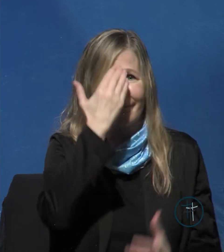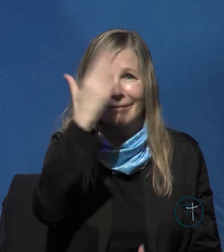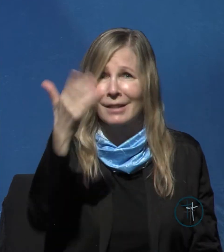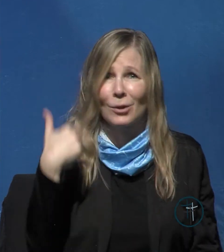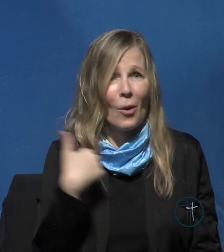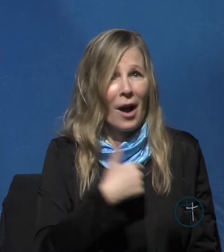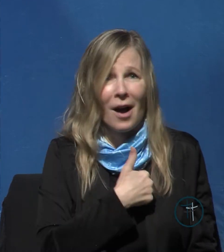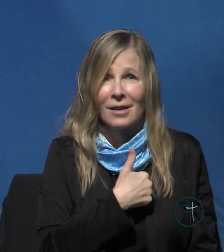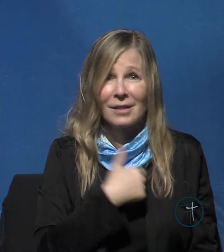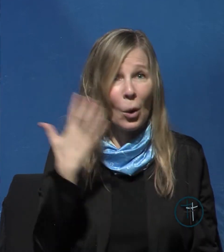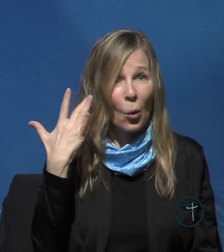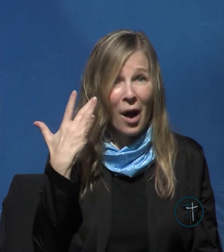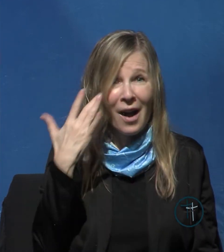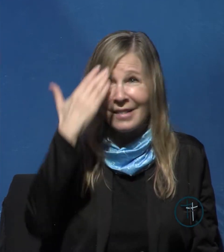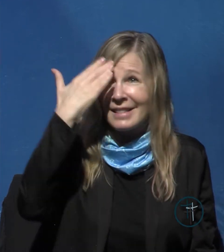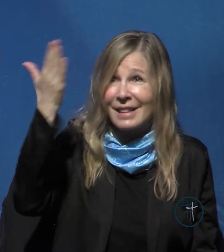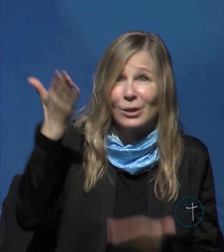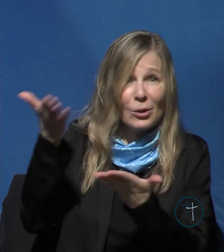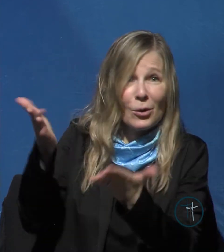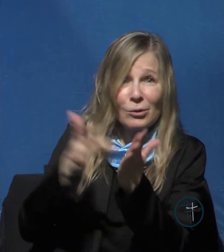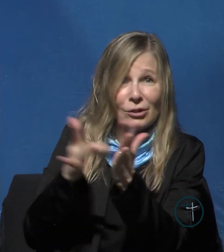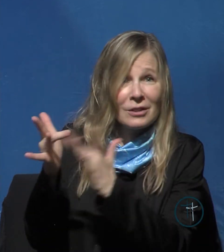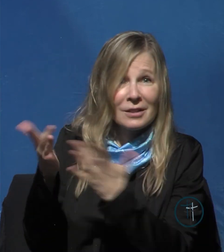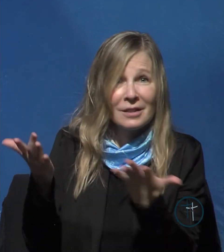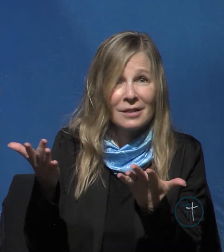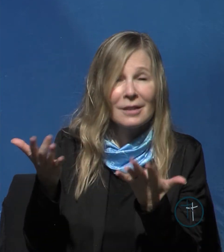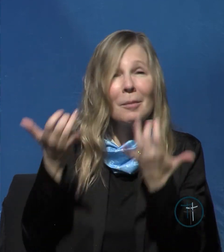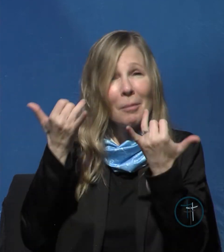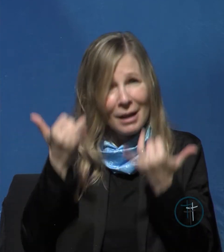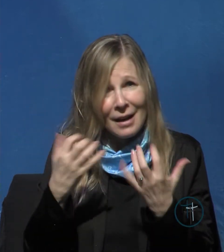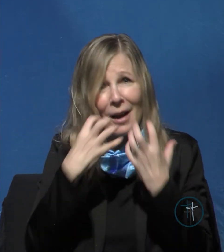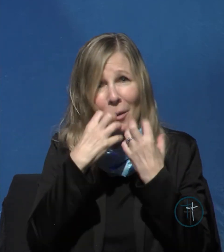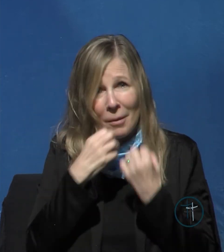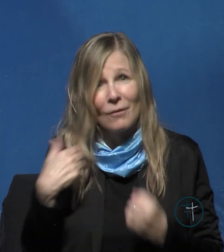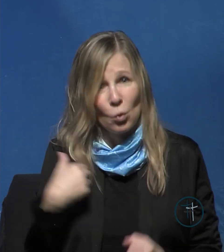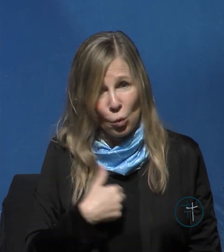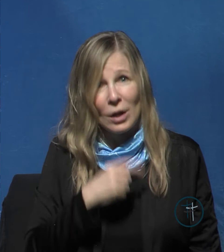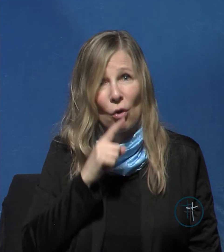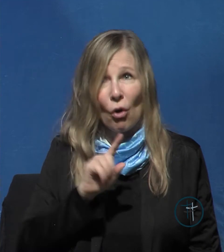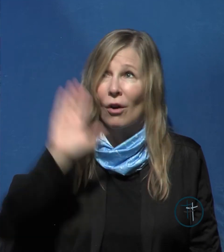him. Beloved, now we are children of God.